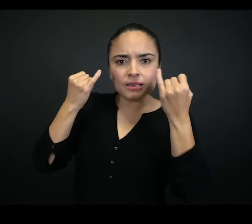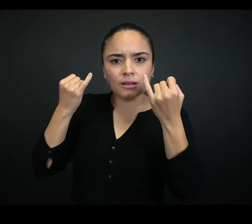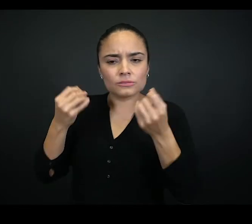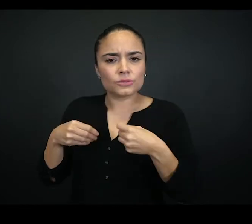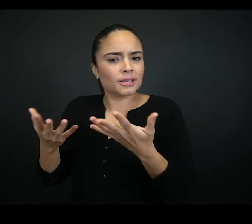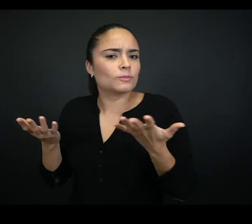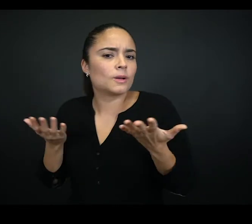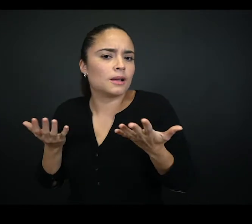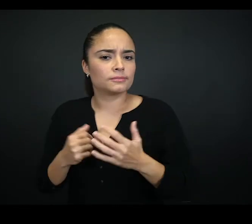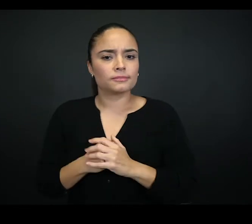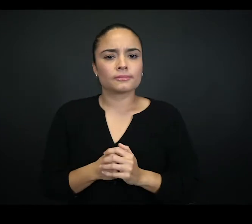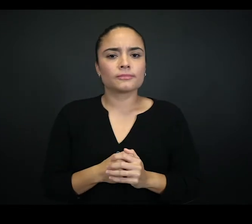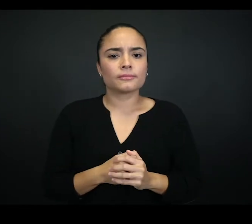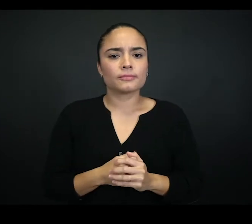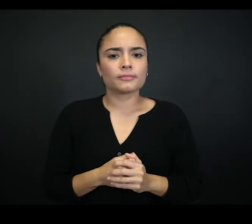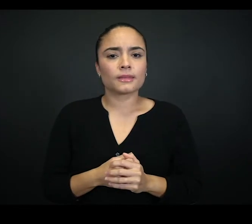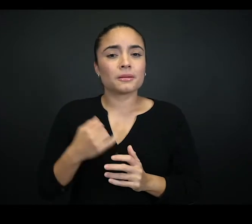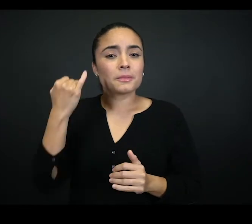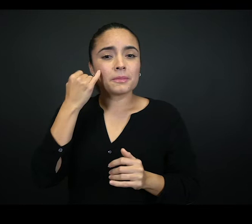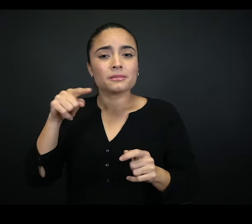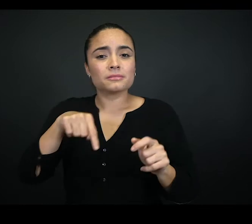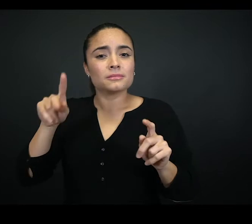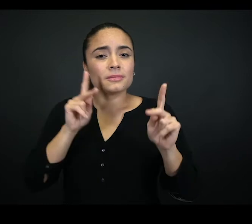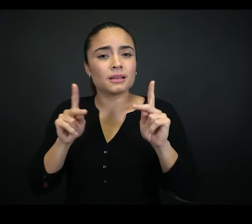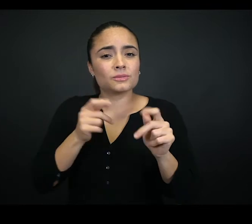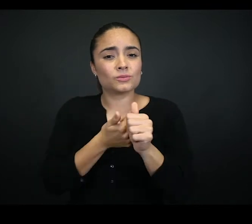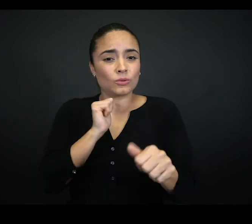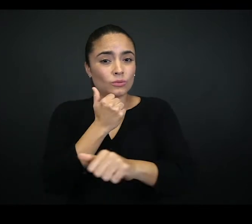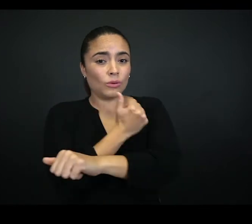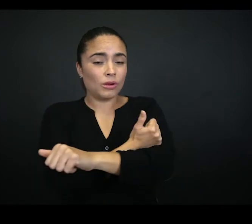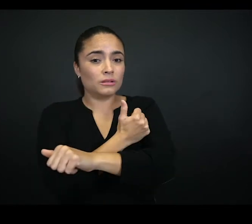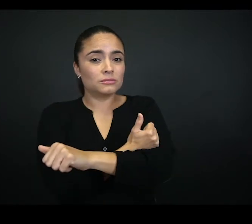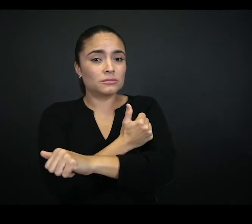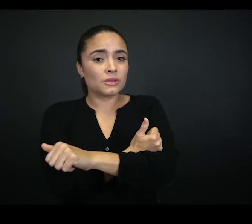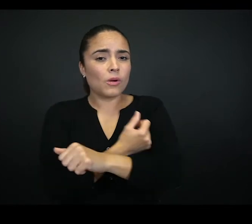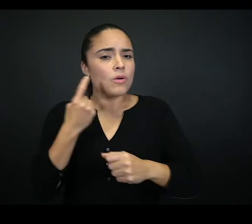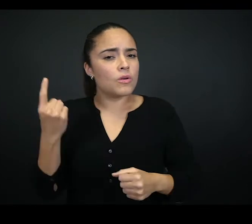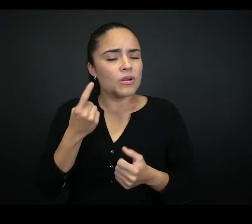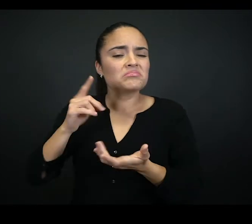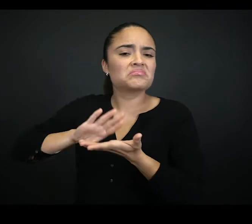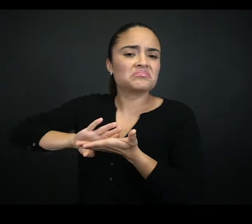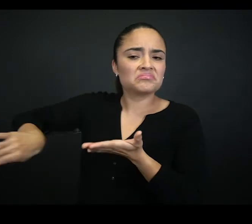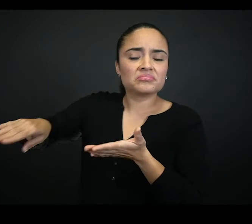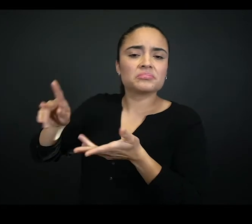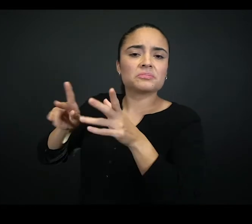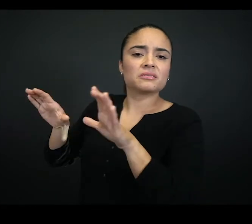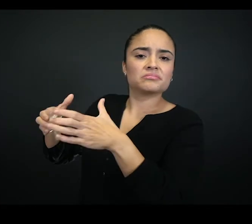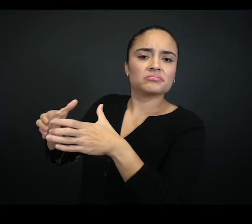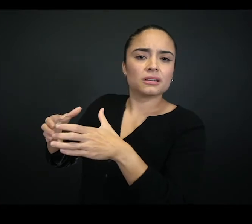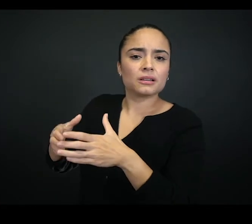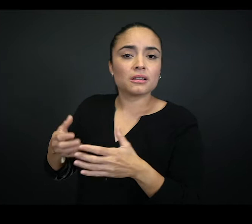So services at the beginning of COVID had to shut down, reduce hours. We had less staffing. We had to